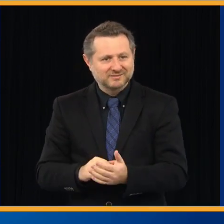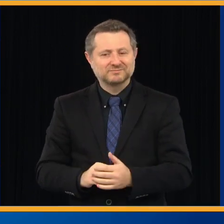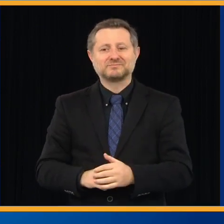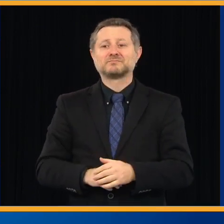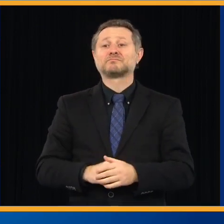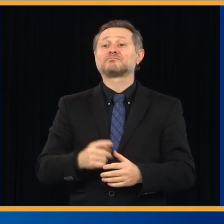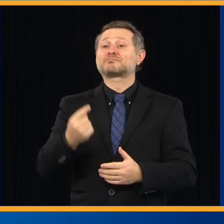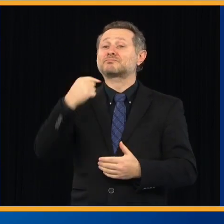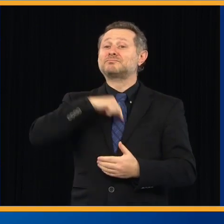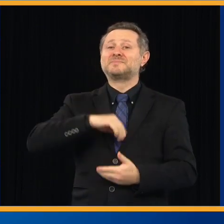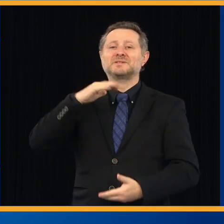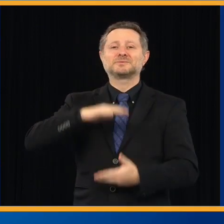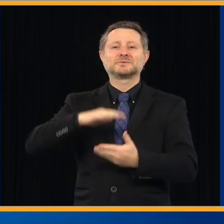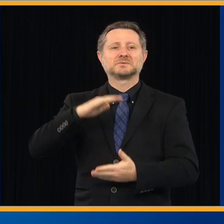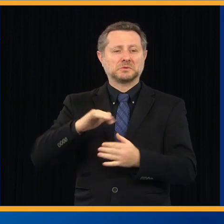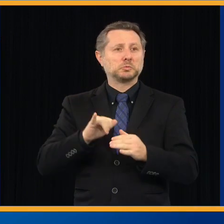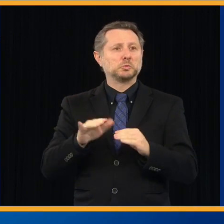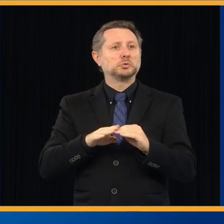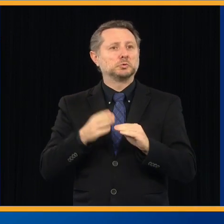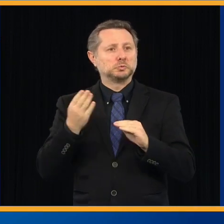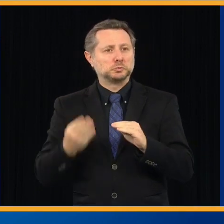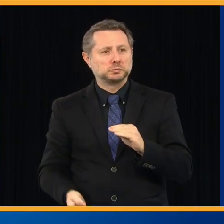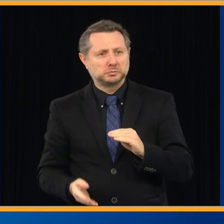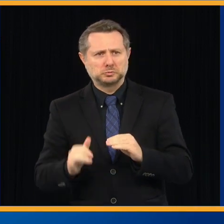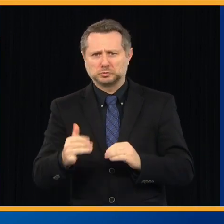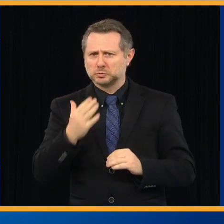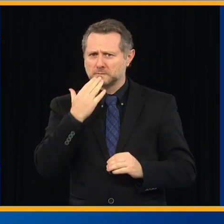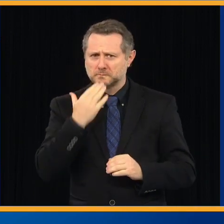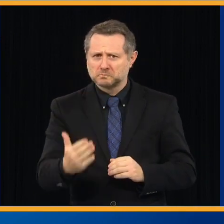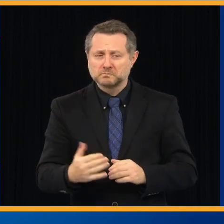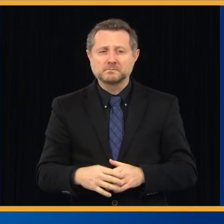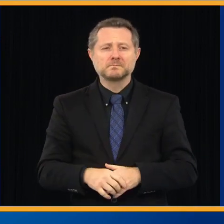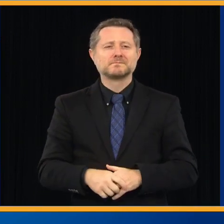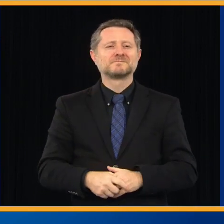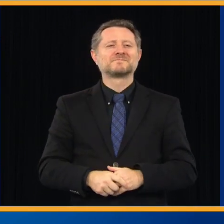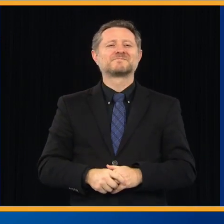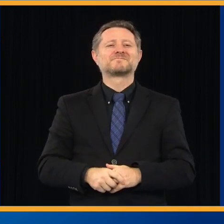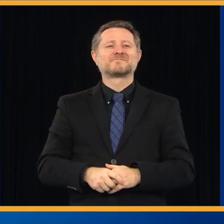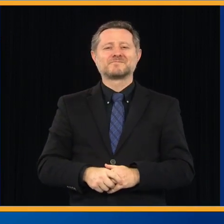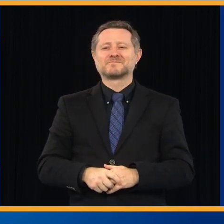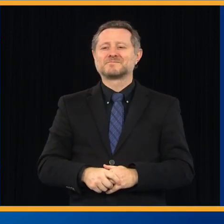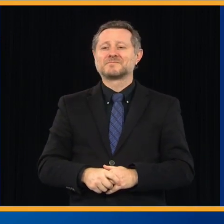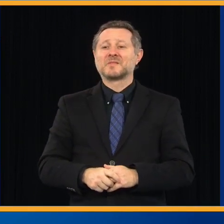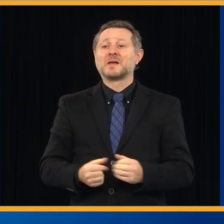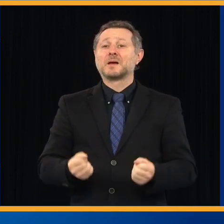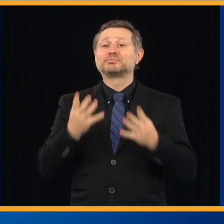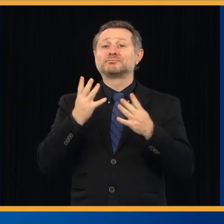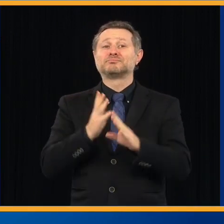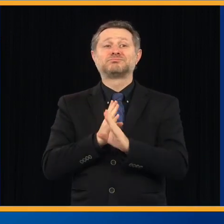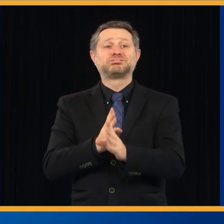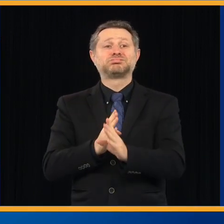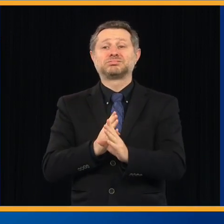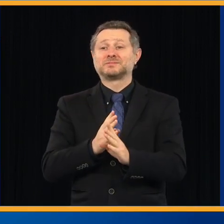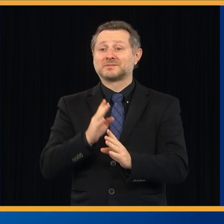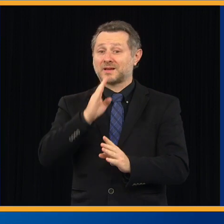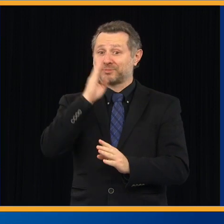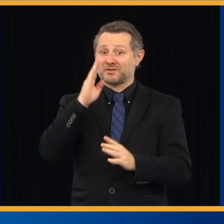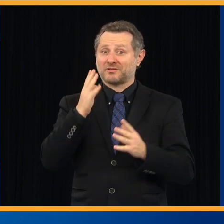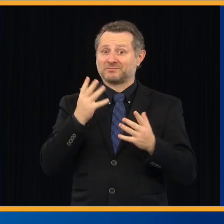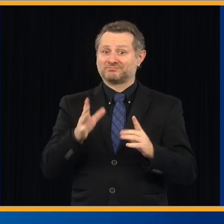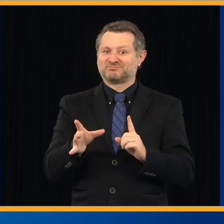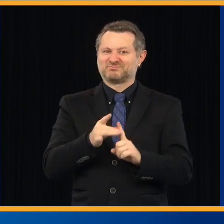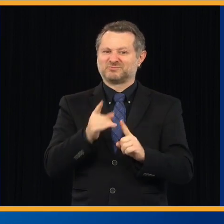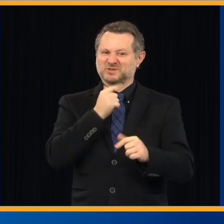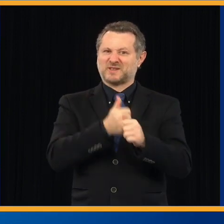Intubations is down, which is very good news. The new cases walking in the door, the new COVID